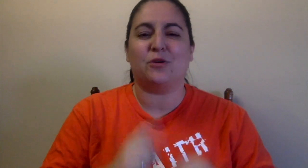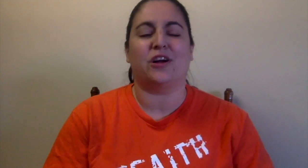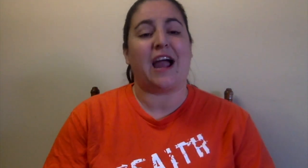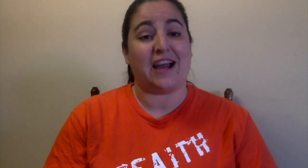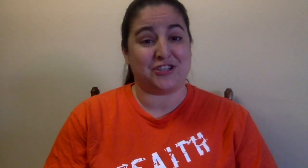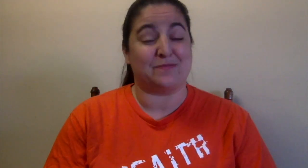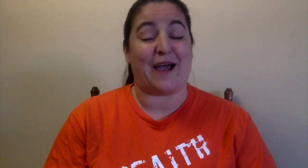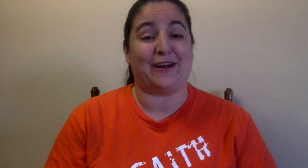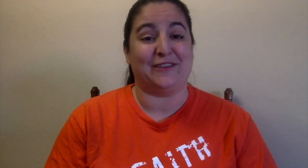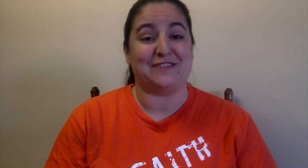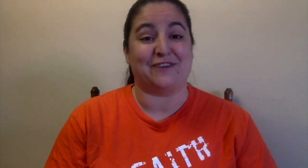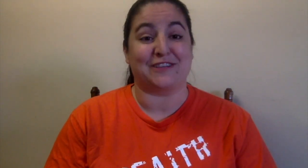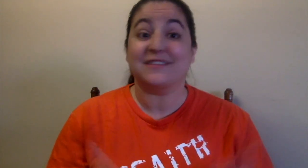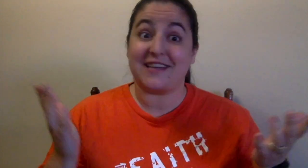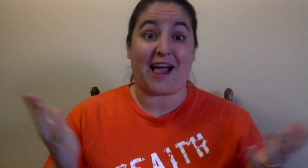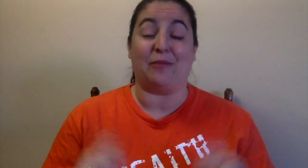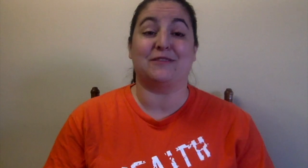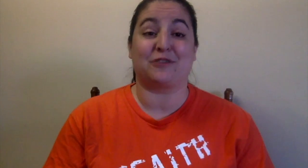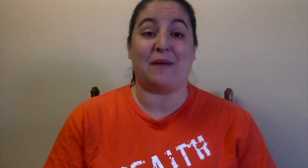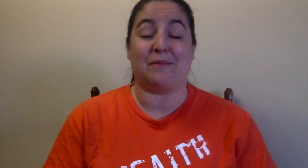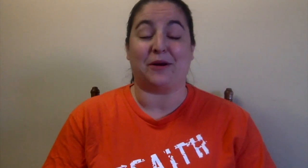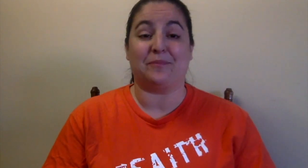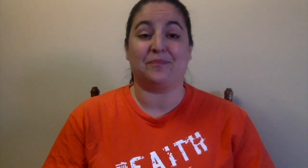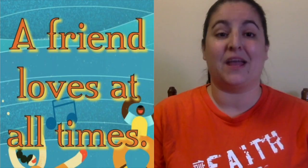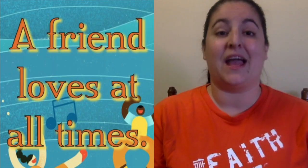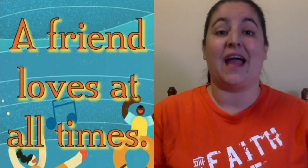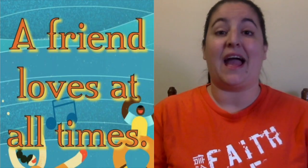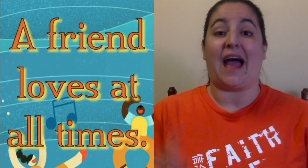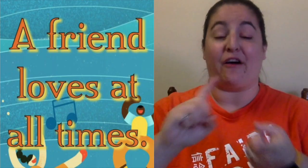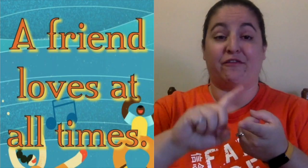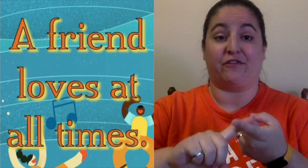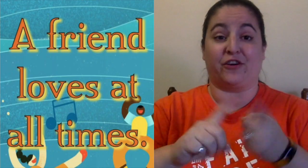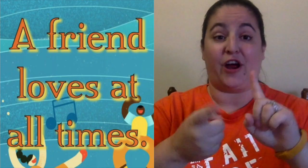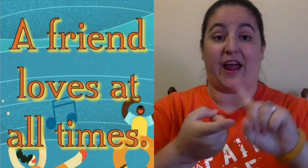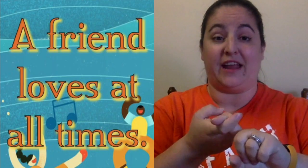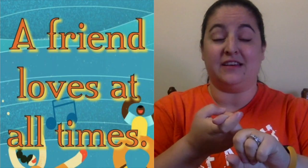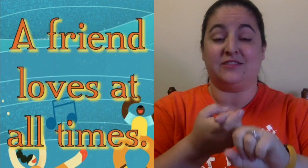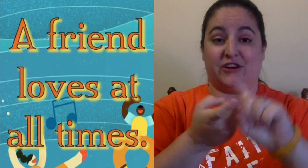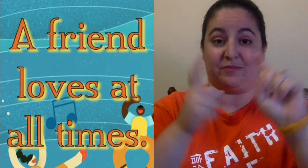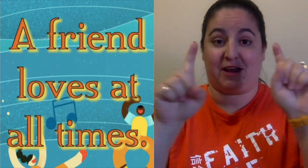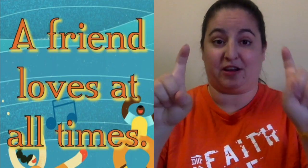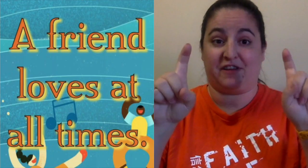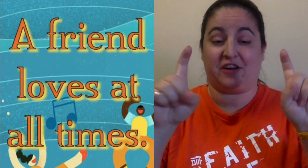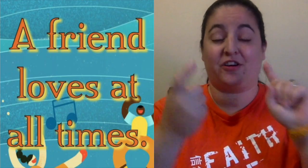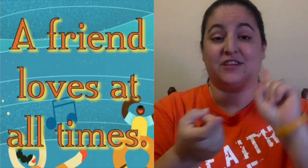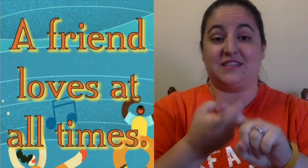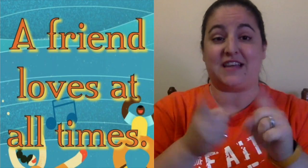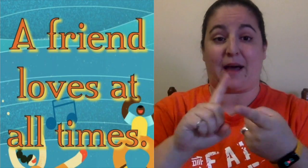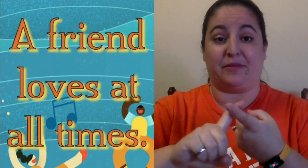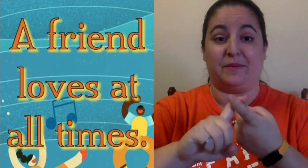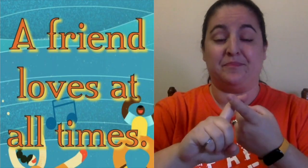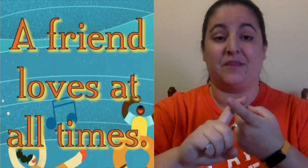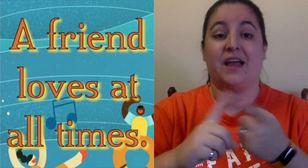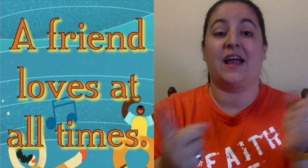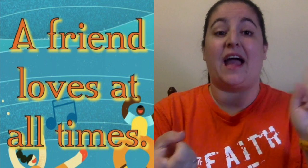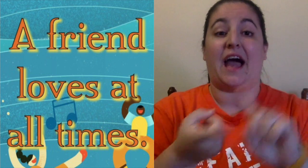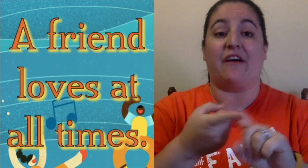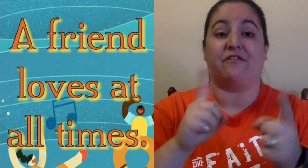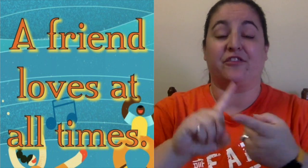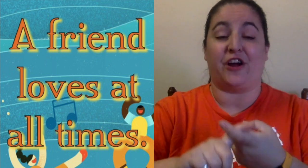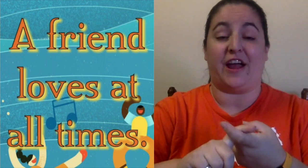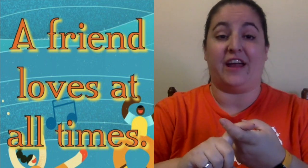at all times. He is there to help when trouble comes. He is